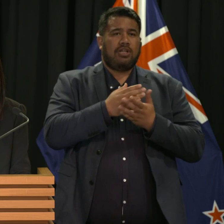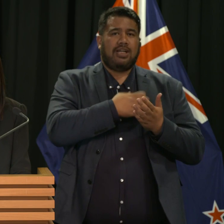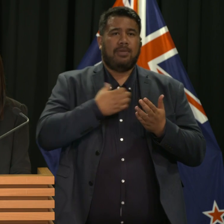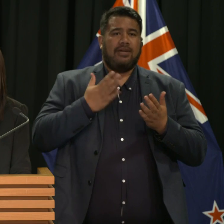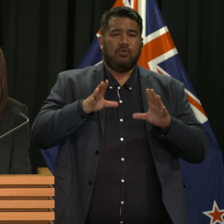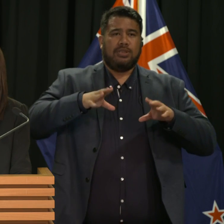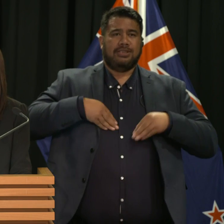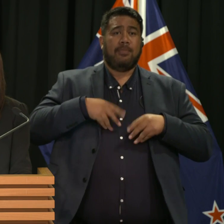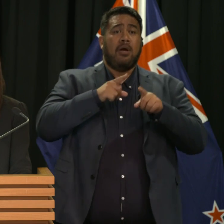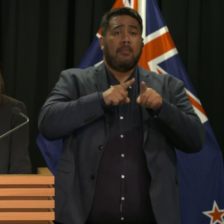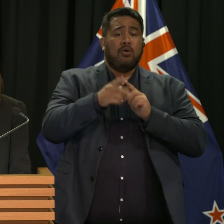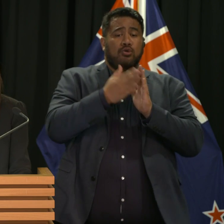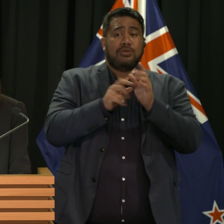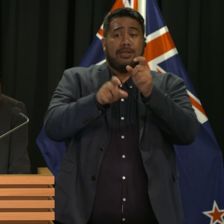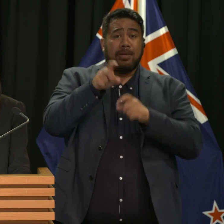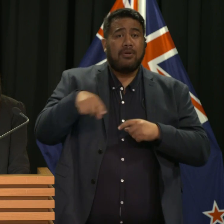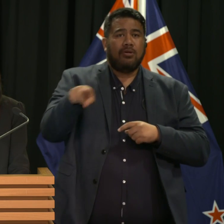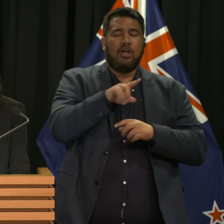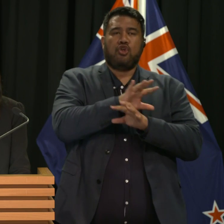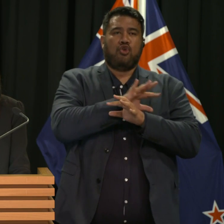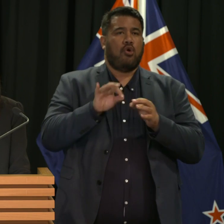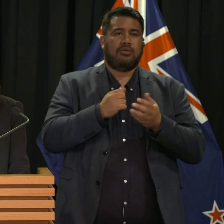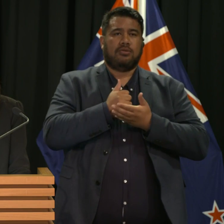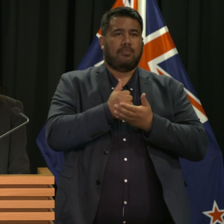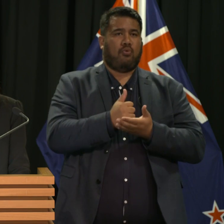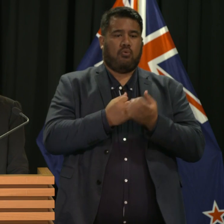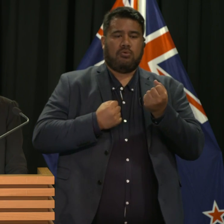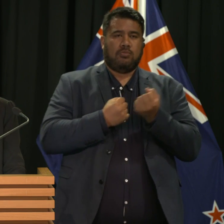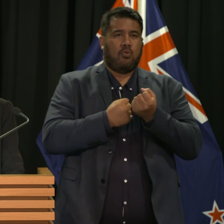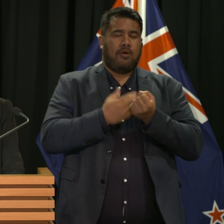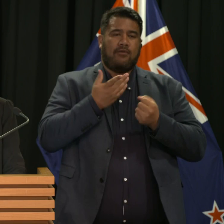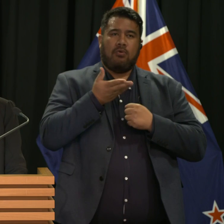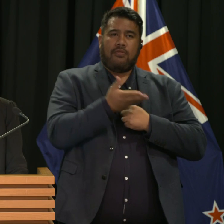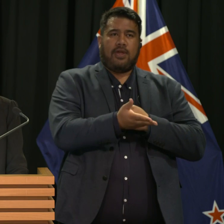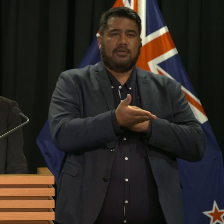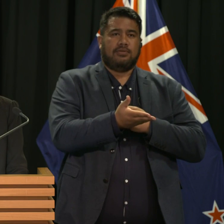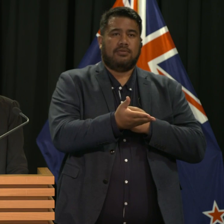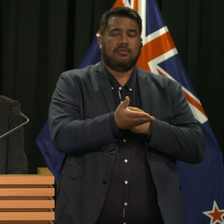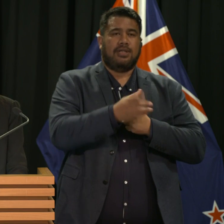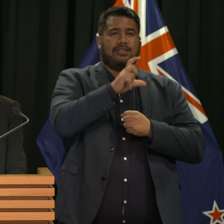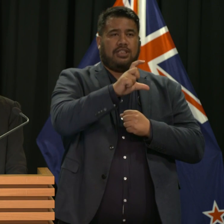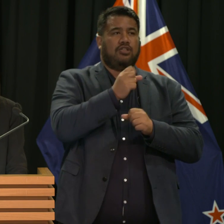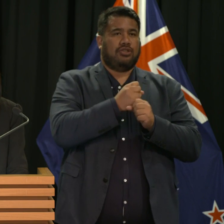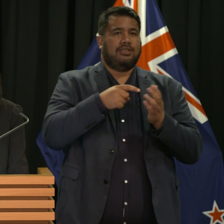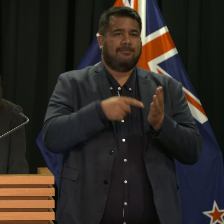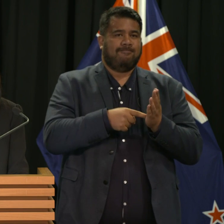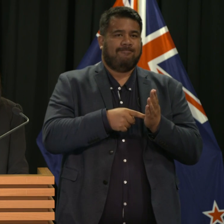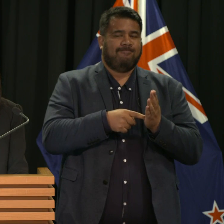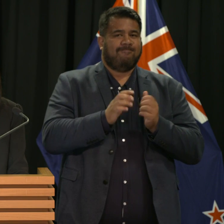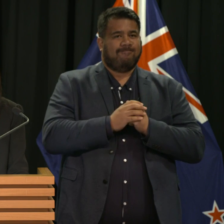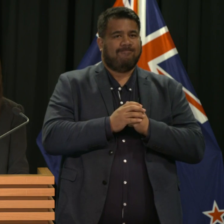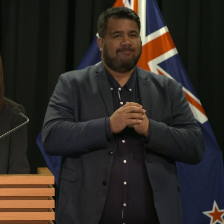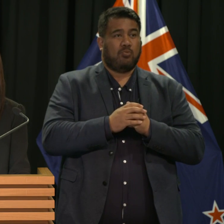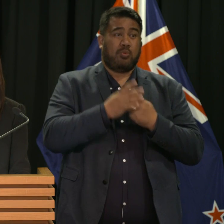been able to find support for this proposal, feedback suggests there is also a lack of mandate amongst